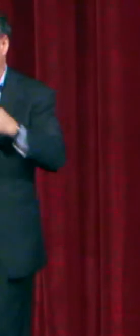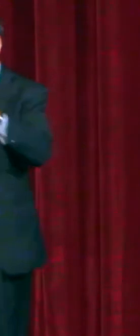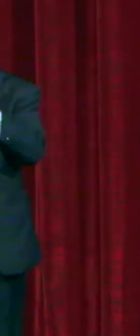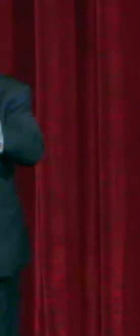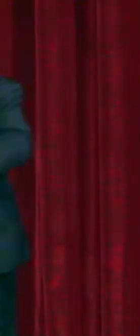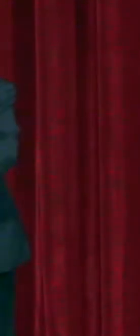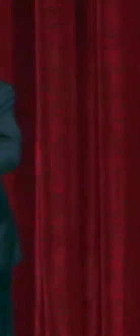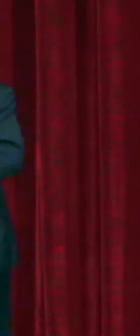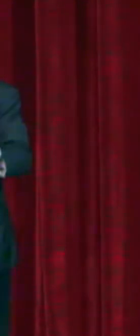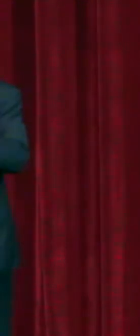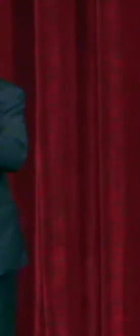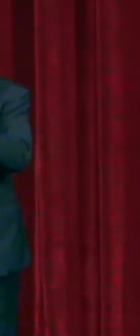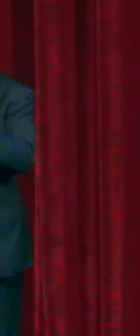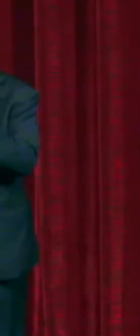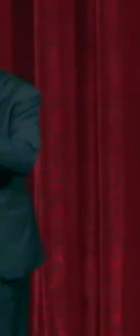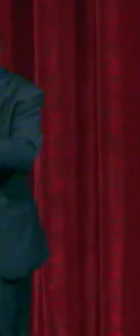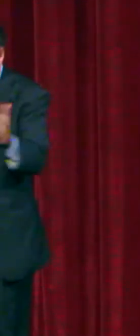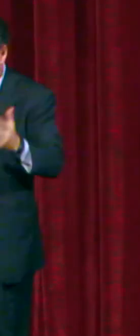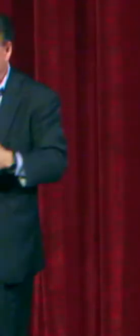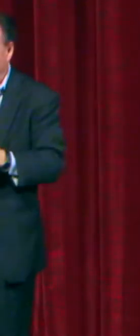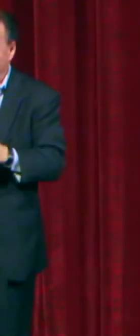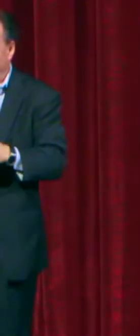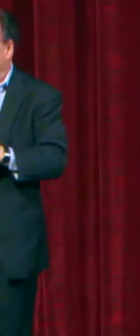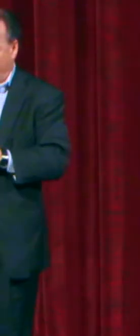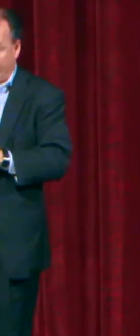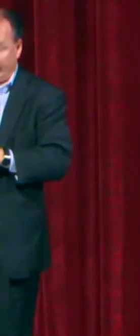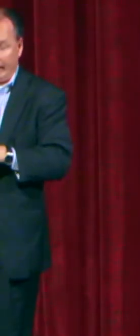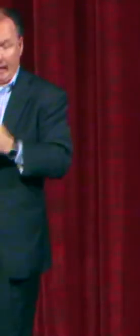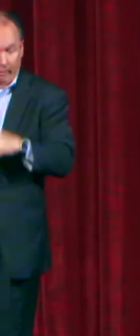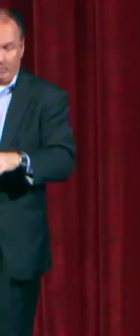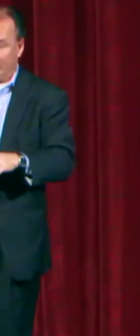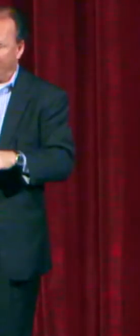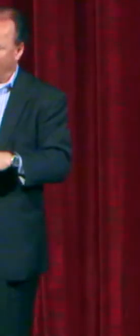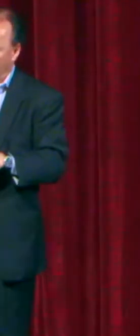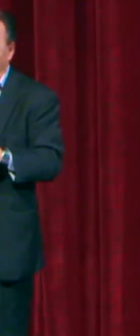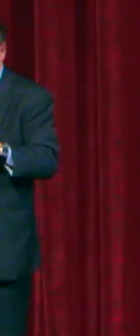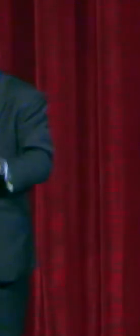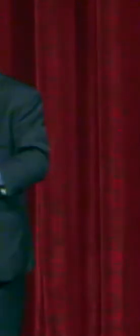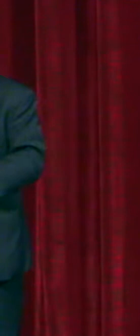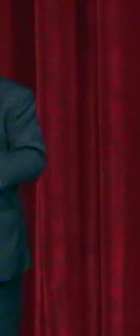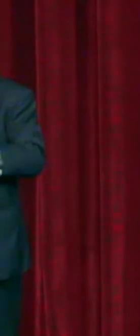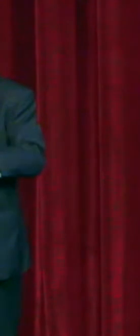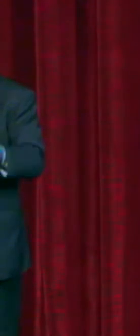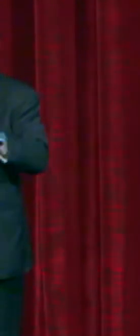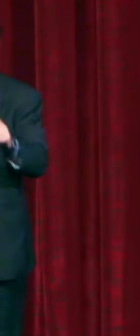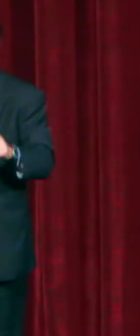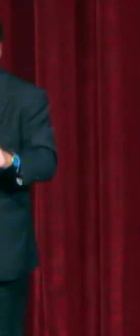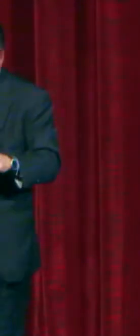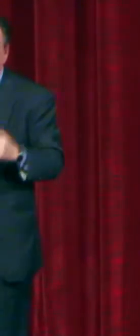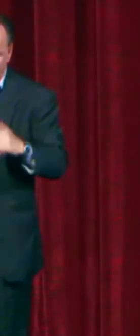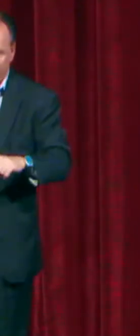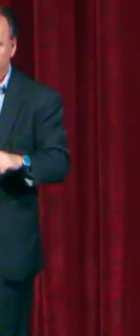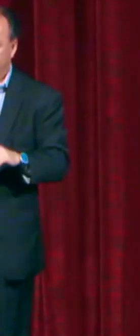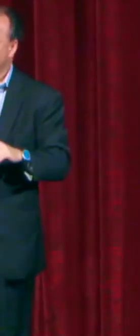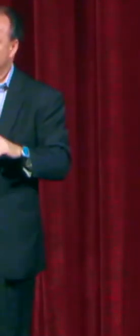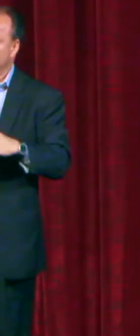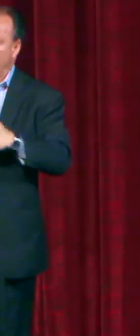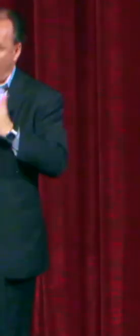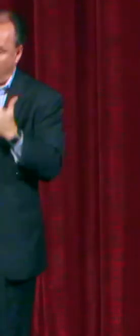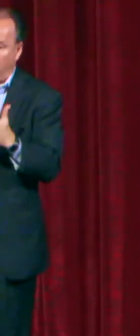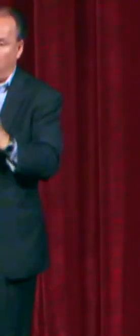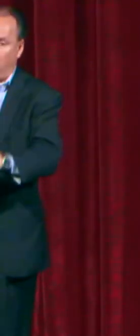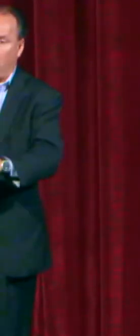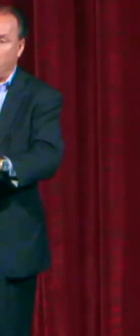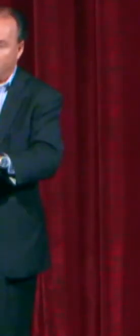would just like you to be informed that if in the event, hopefully it never happens, but if something were to occur, it's a very lengthy process. We